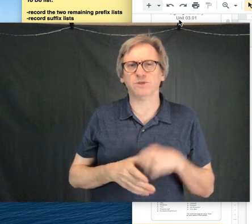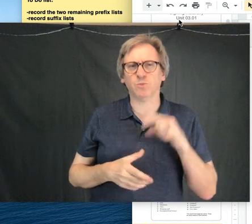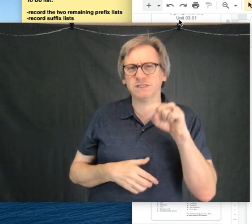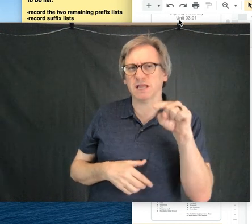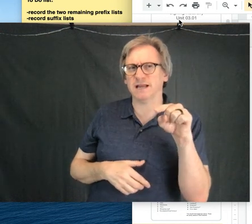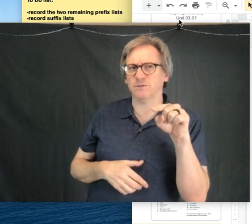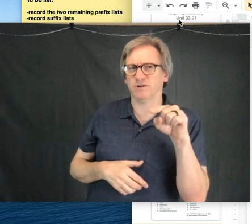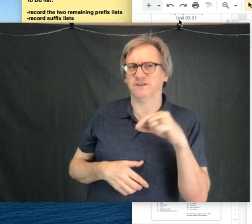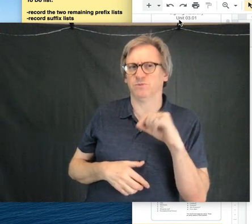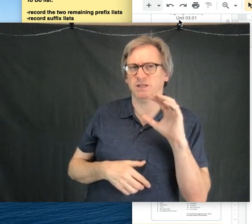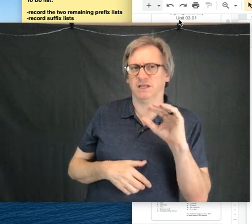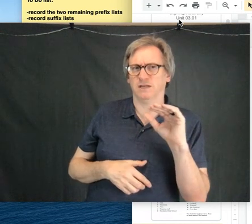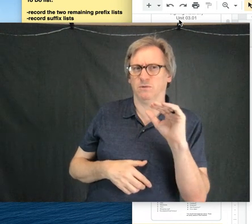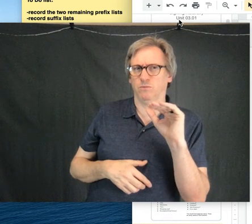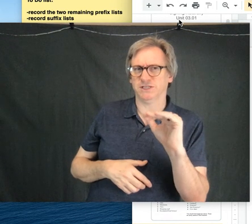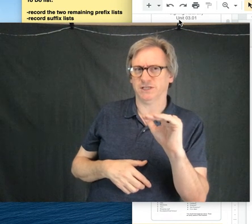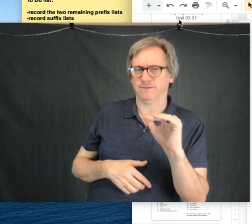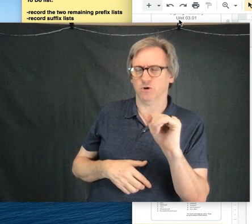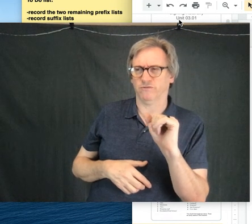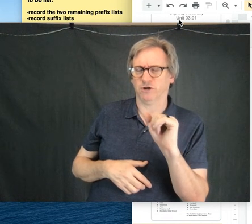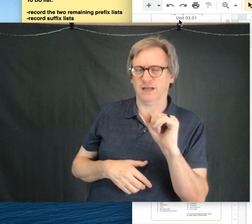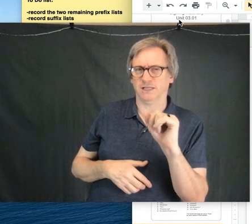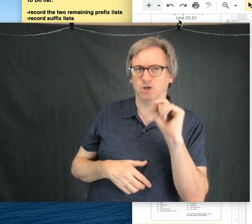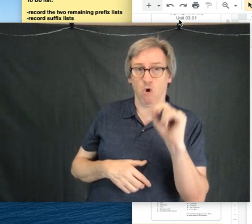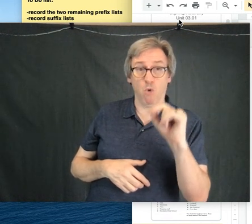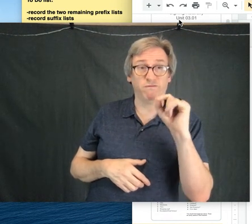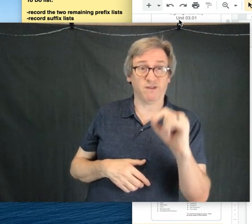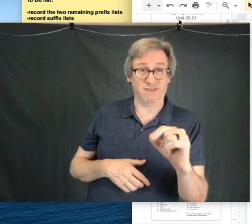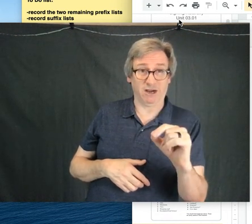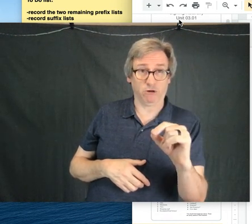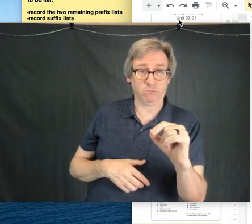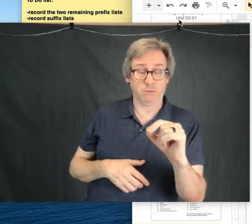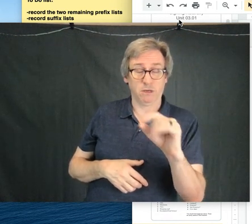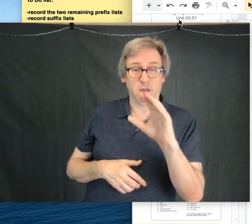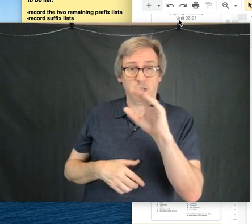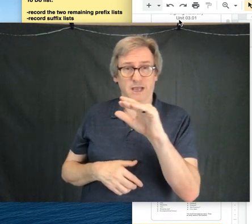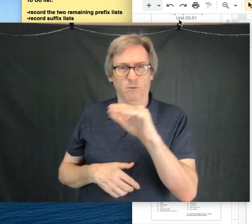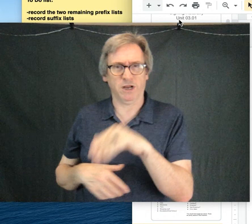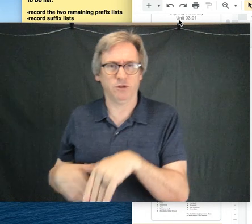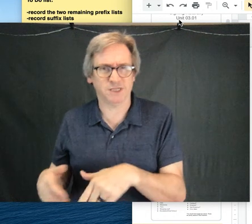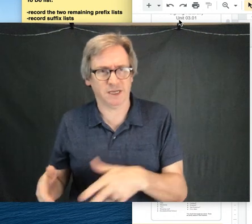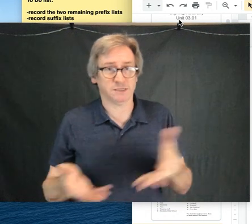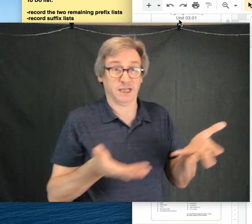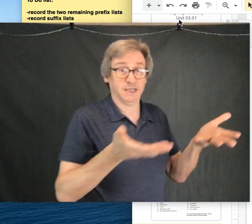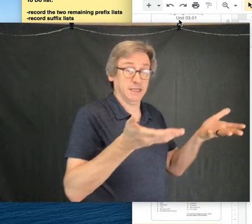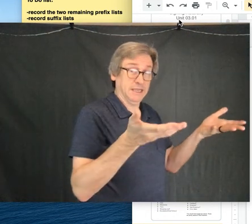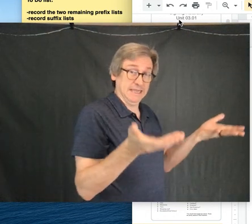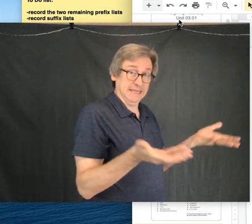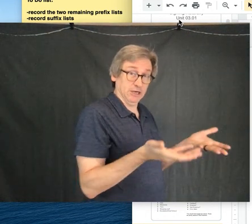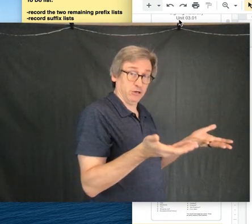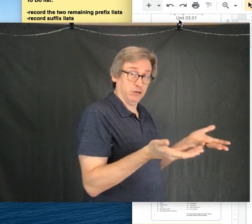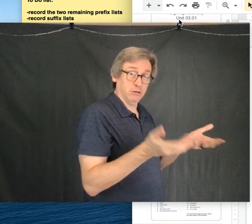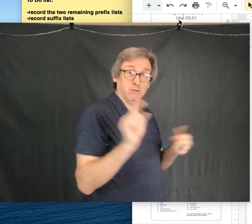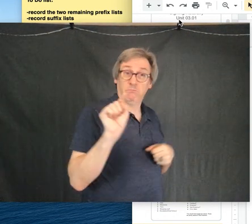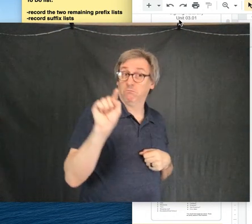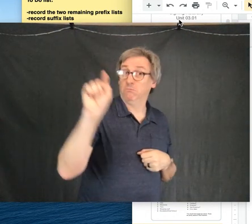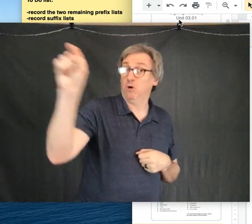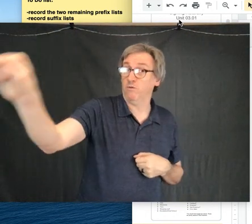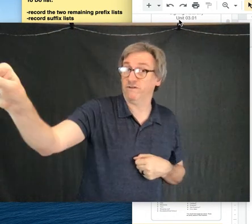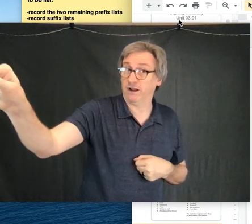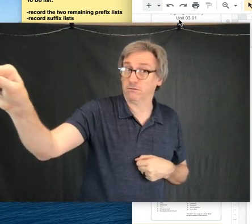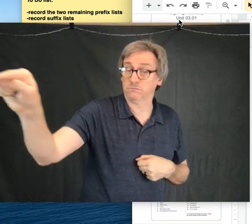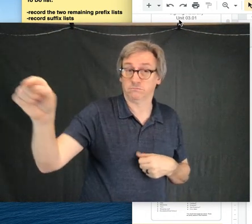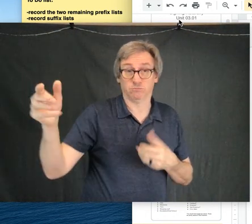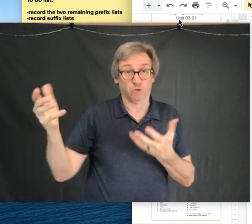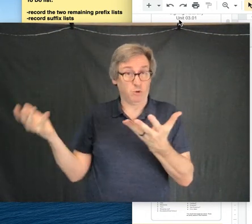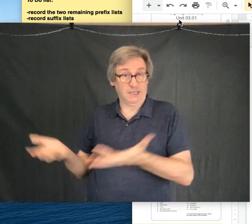There was one slide on the previous one that we skipped over, and it's over there. And I want to use it as like here,